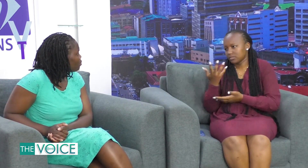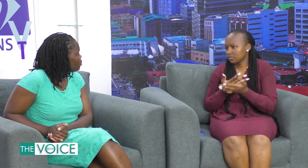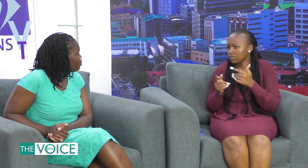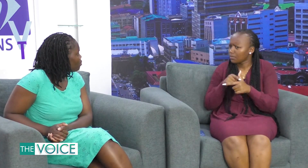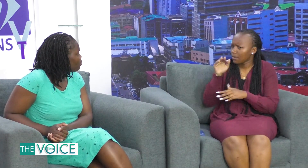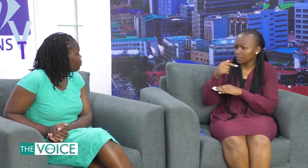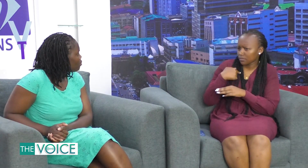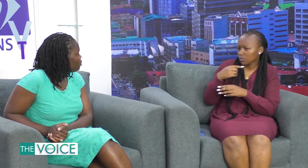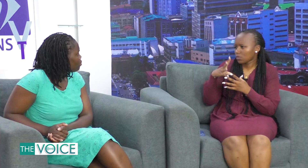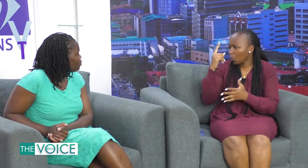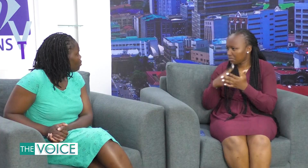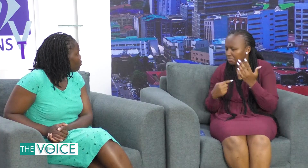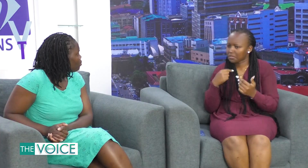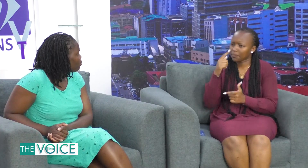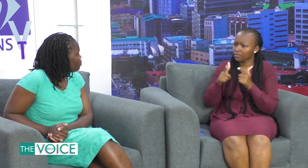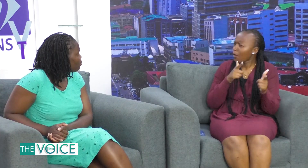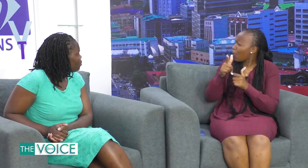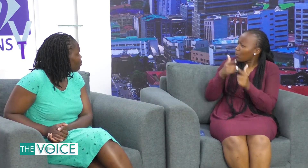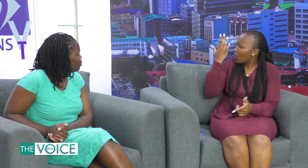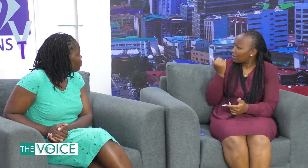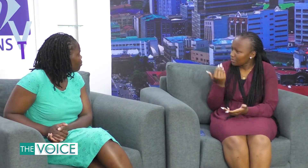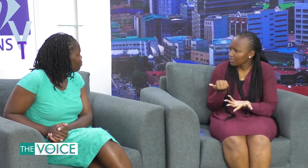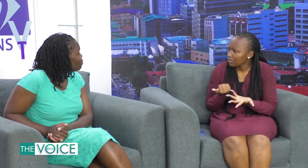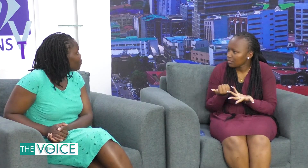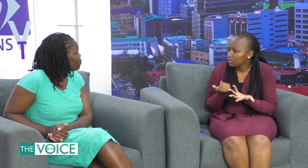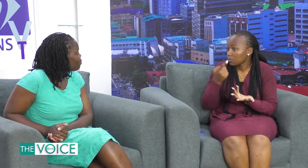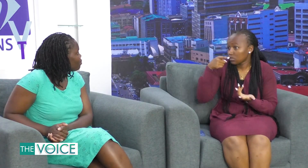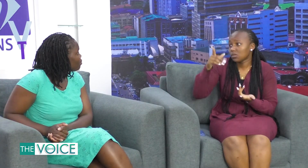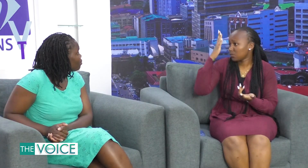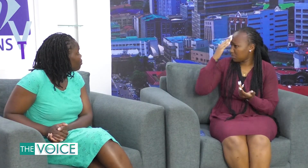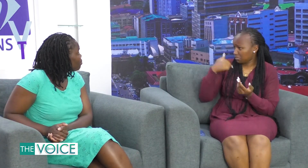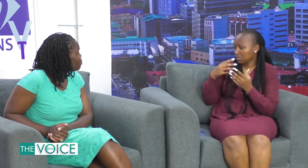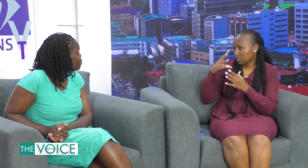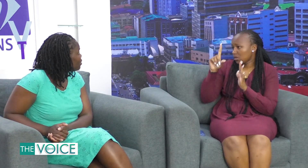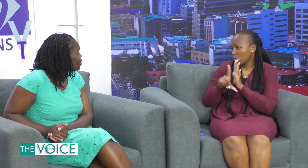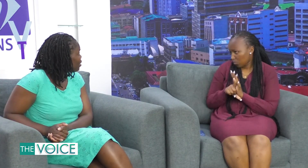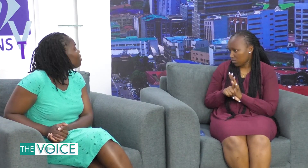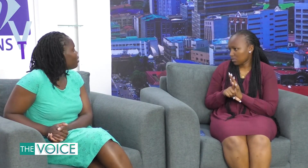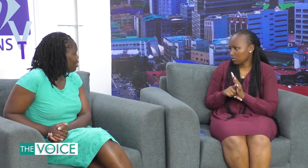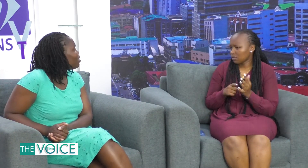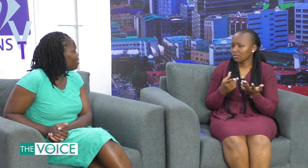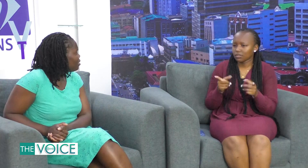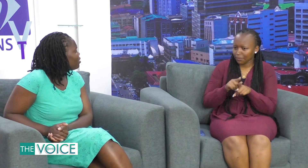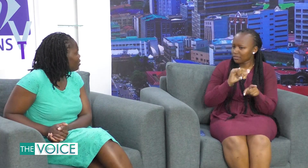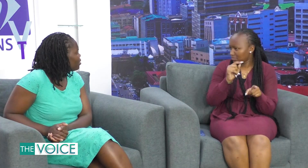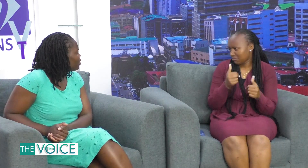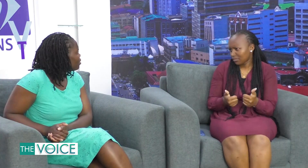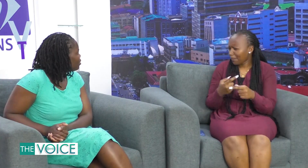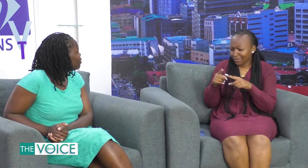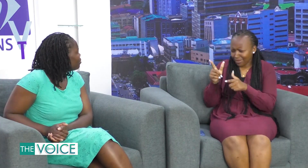So I was interacting with my principal. Then my principal asked me, which course are you taking? And I said, I'm taking library